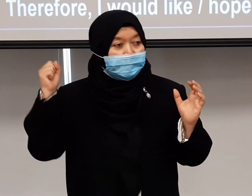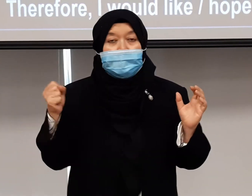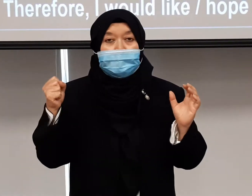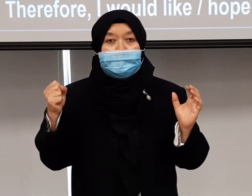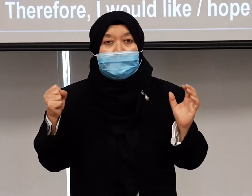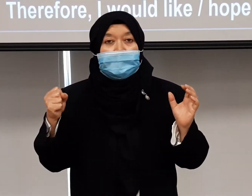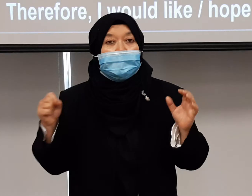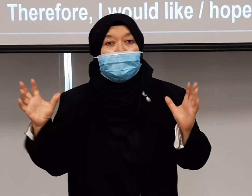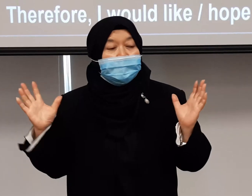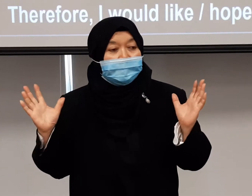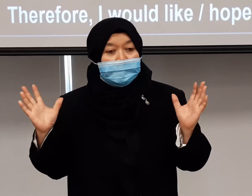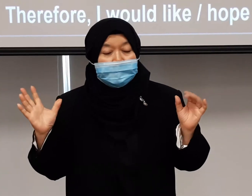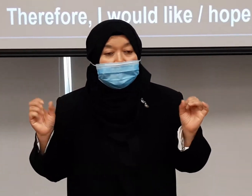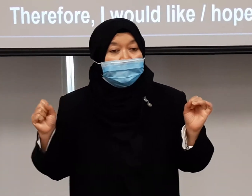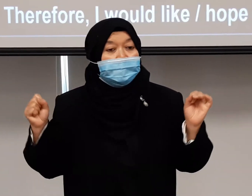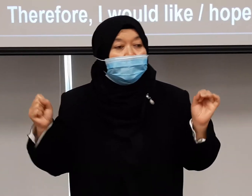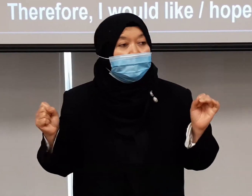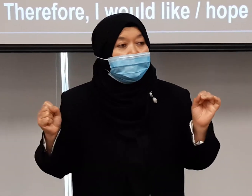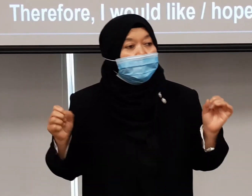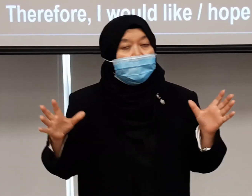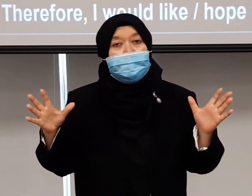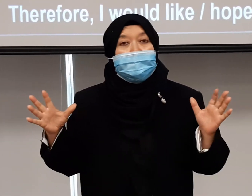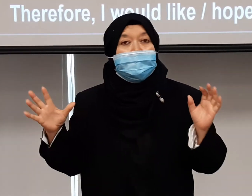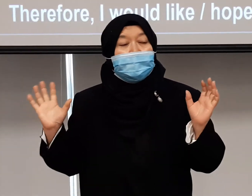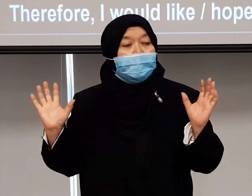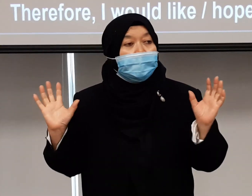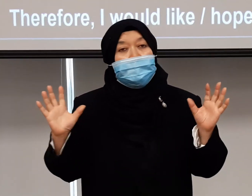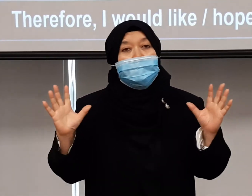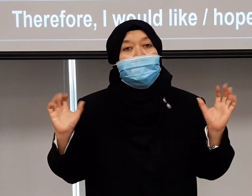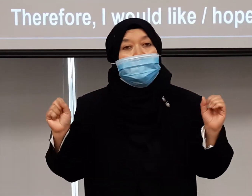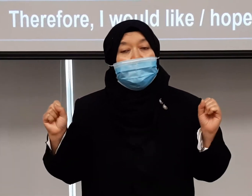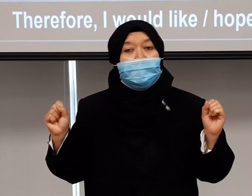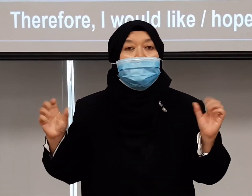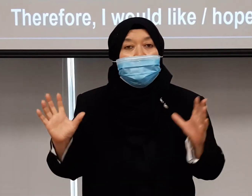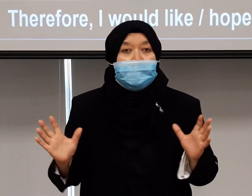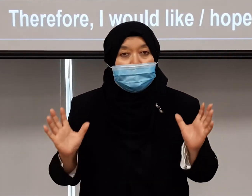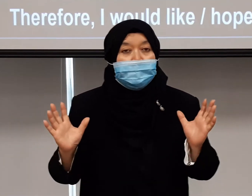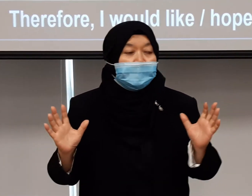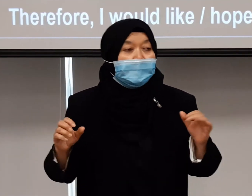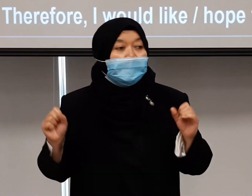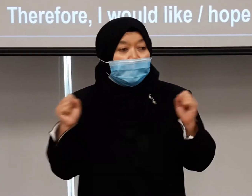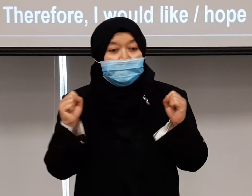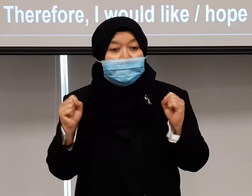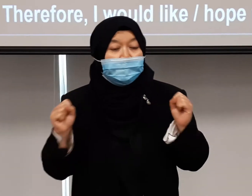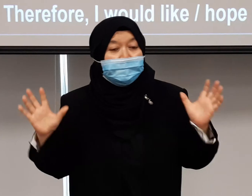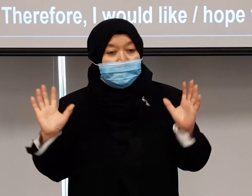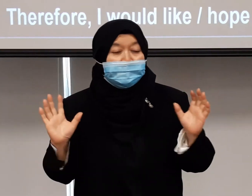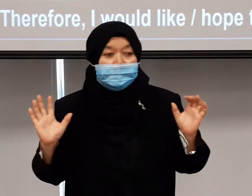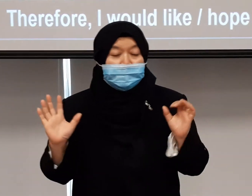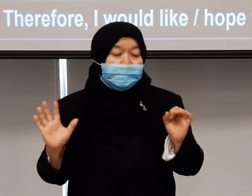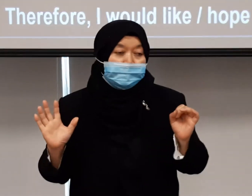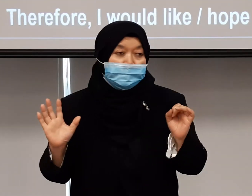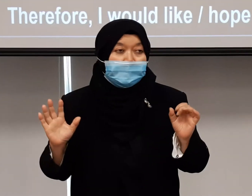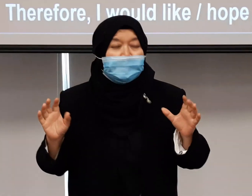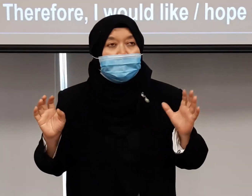called. And then it turned out it's a officers of SSM. I said to him,